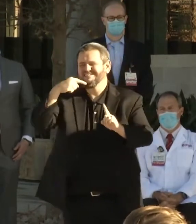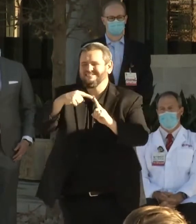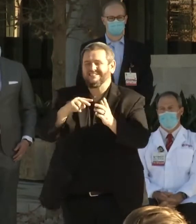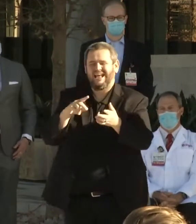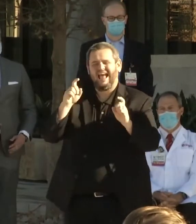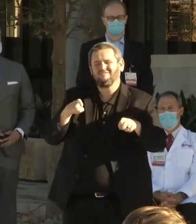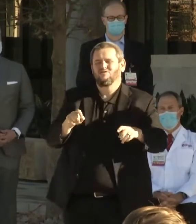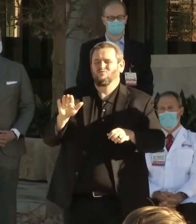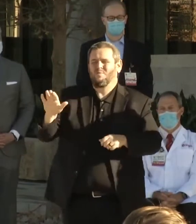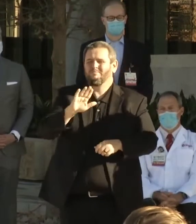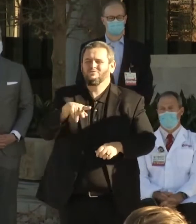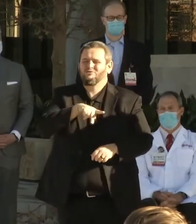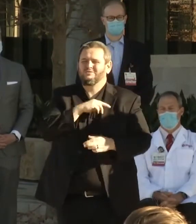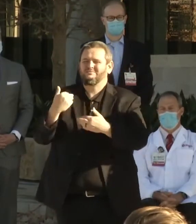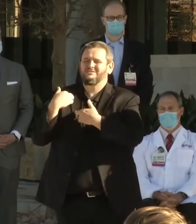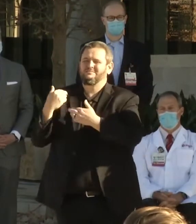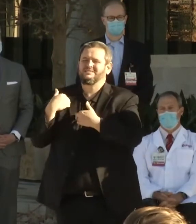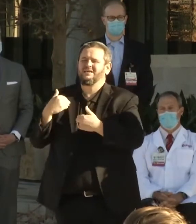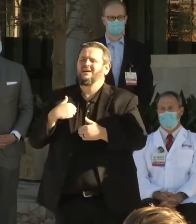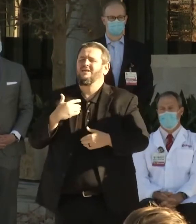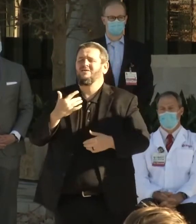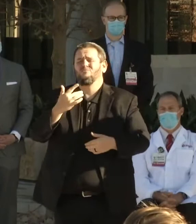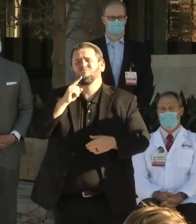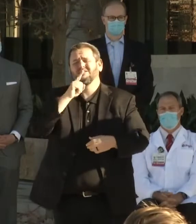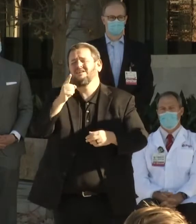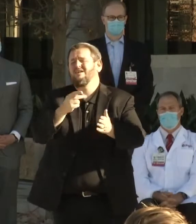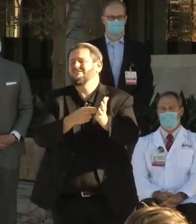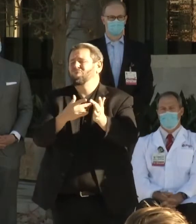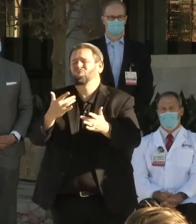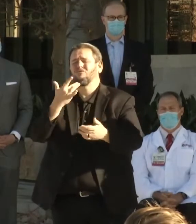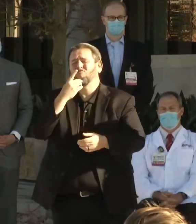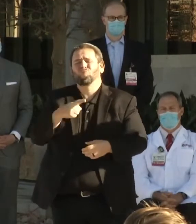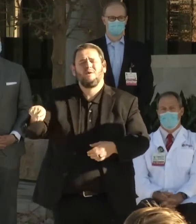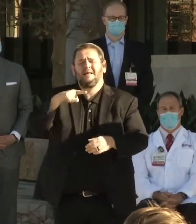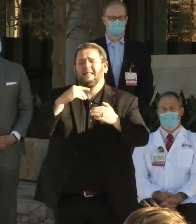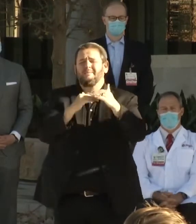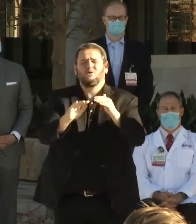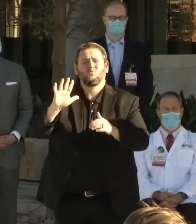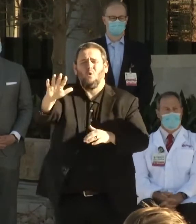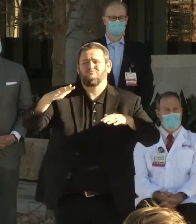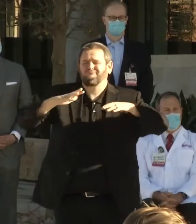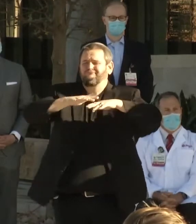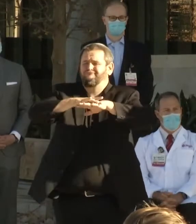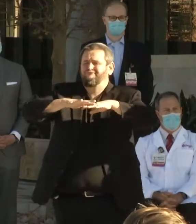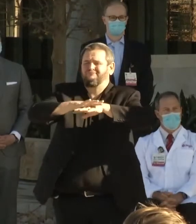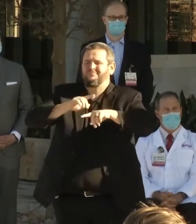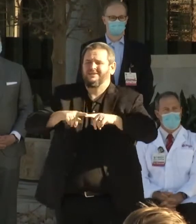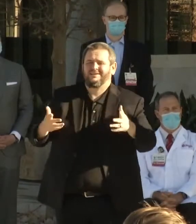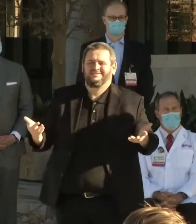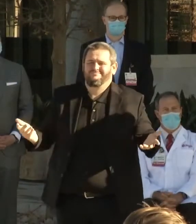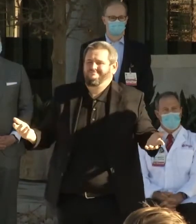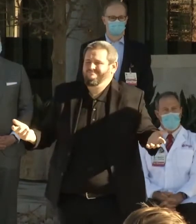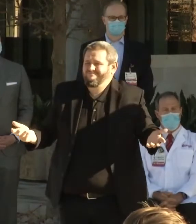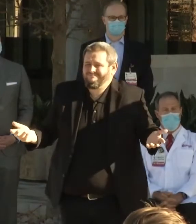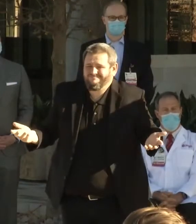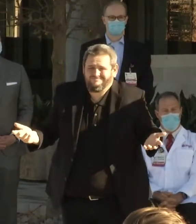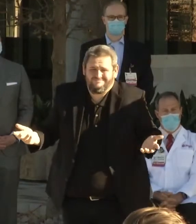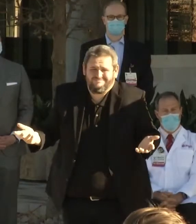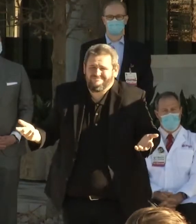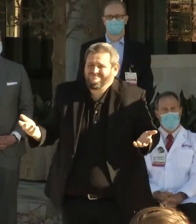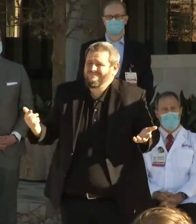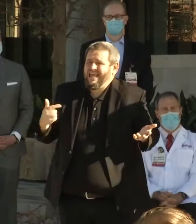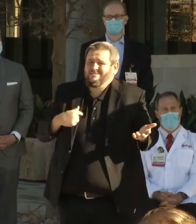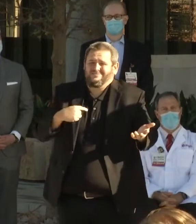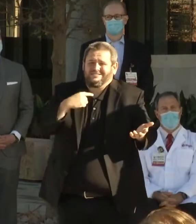to continue to be very, very cautious over the next month. We need to really flatten this curve, and that's kind of why we're